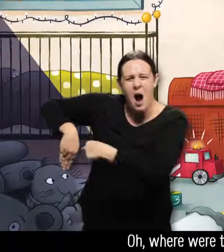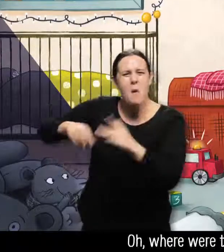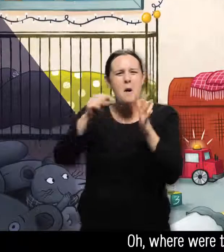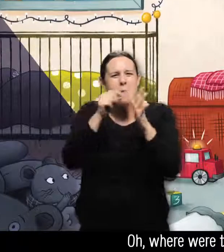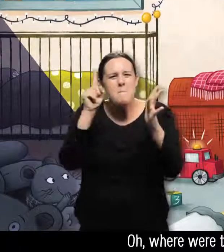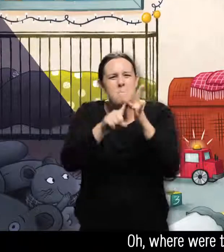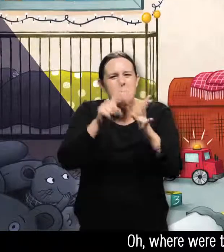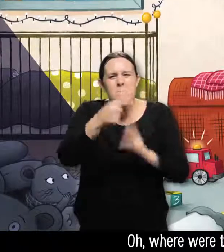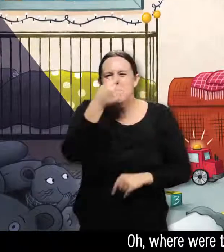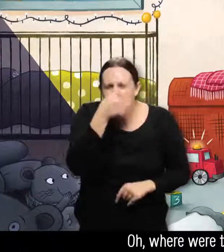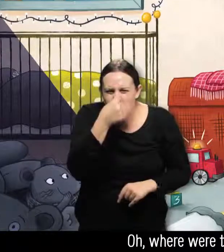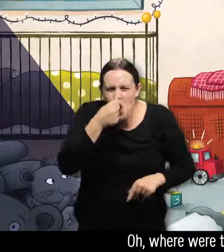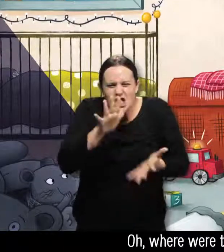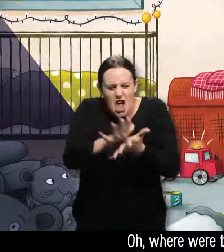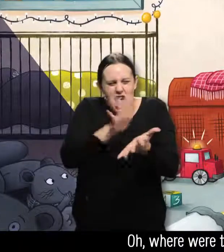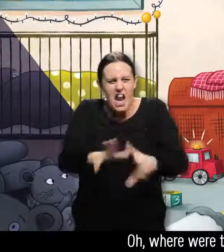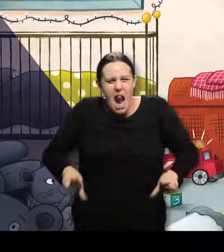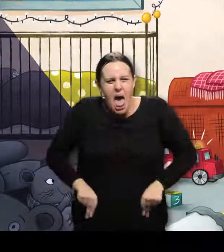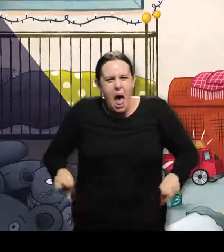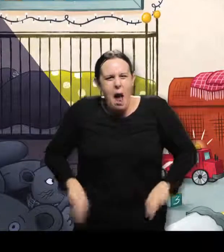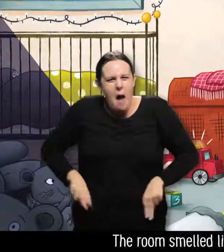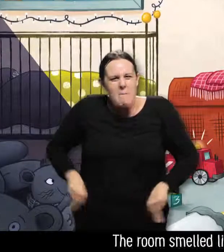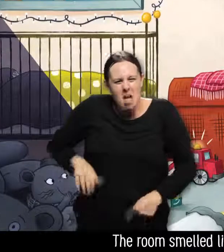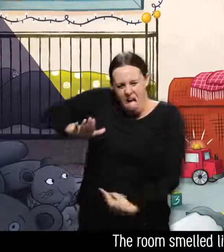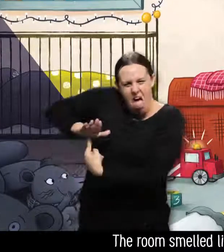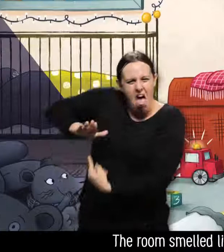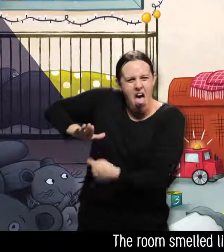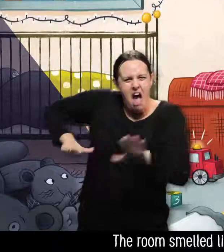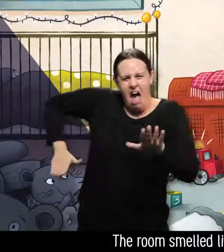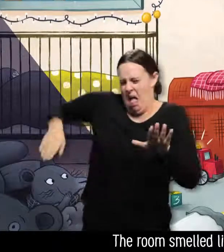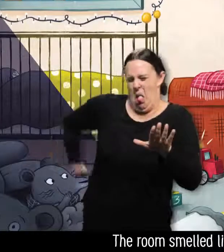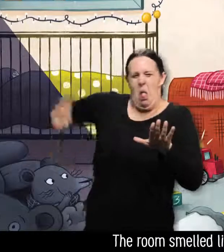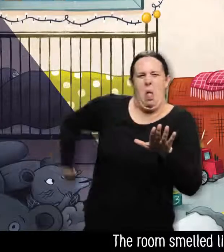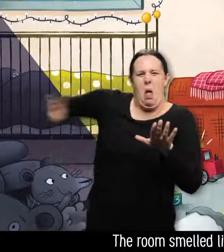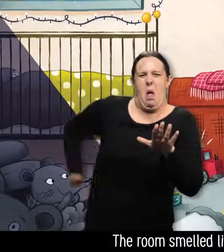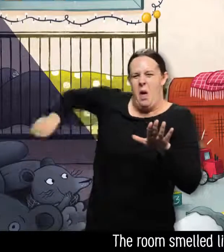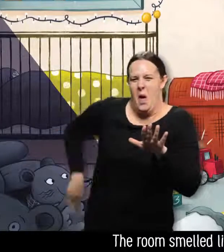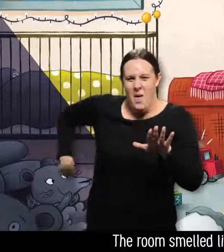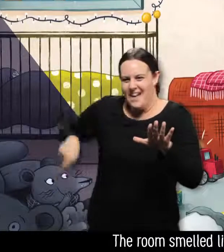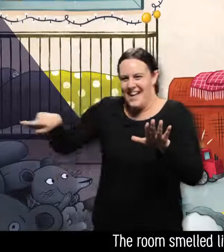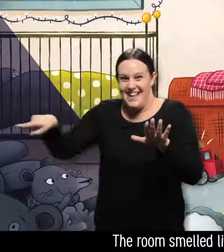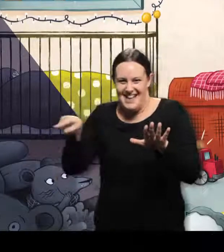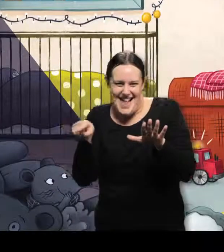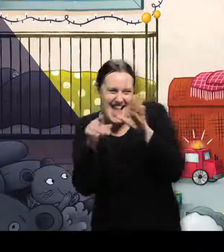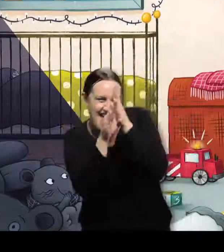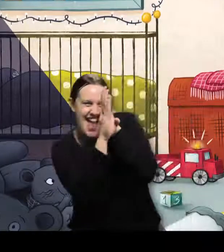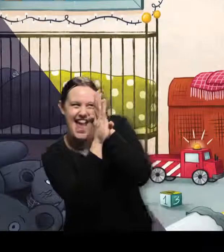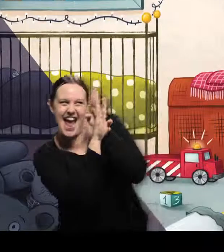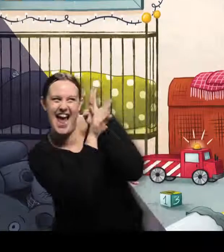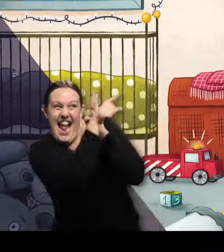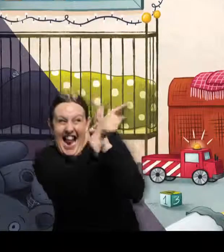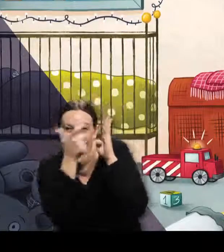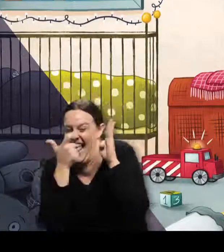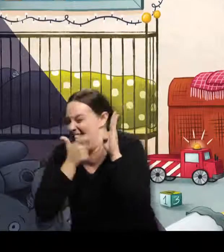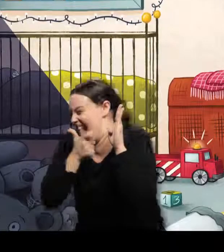oh where were those two the room smelled like ew